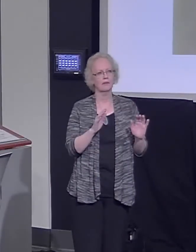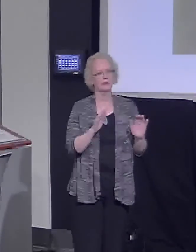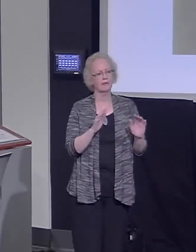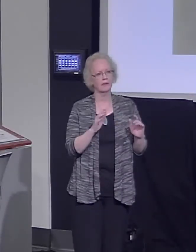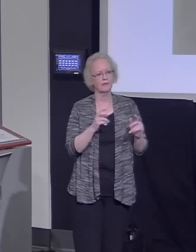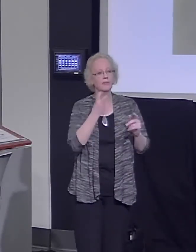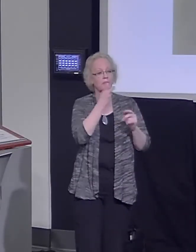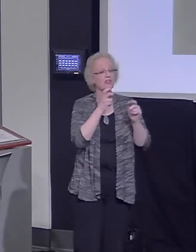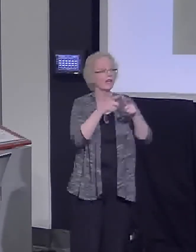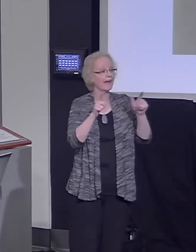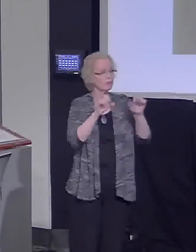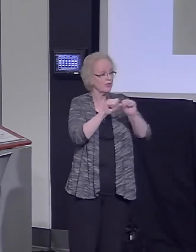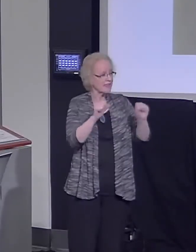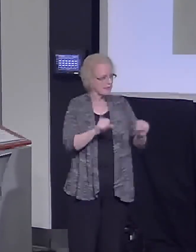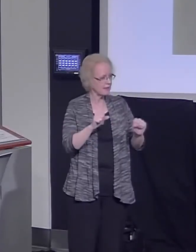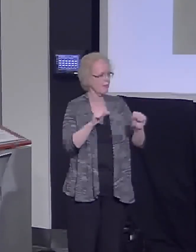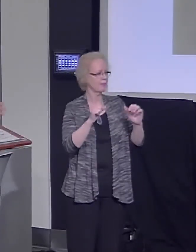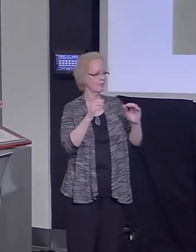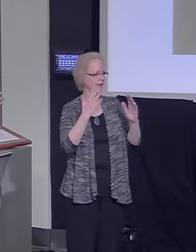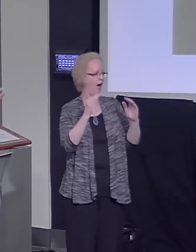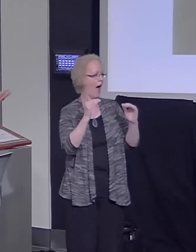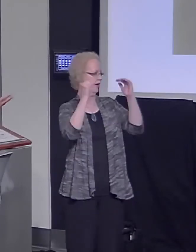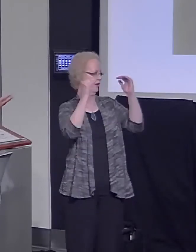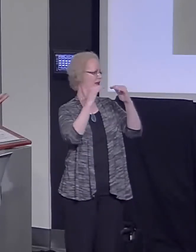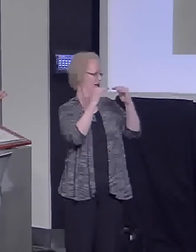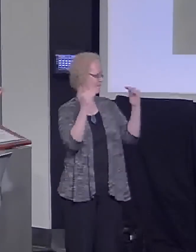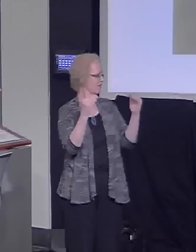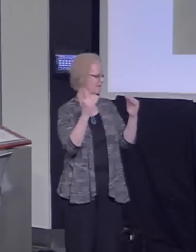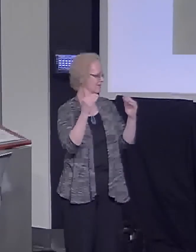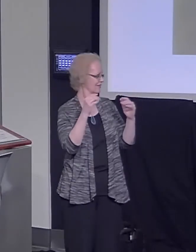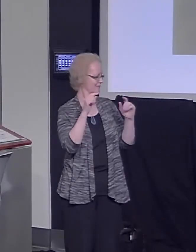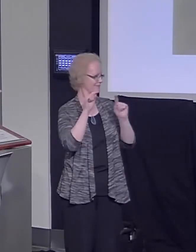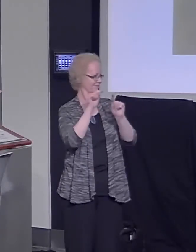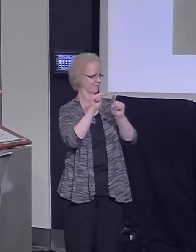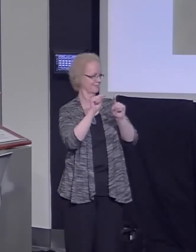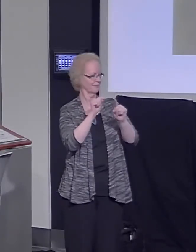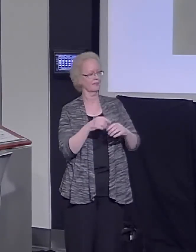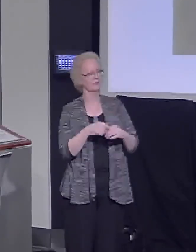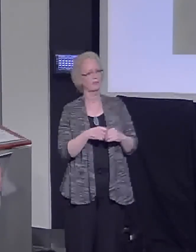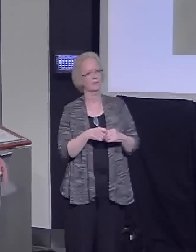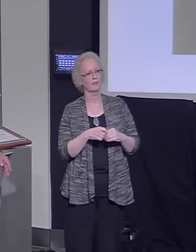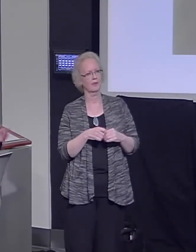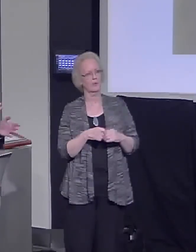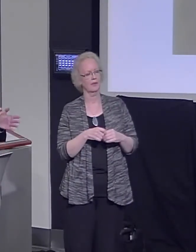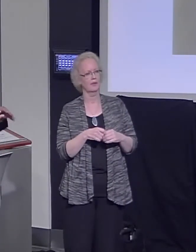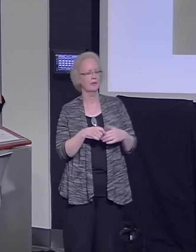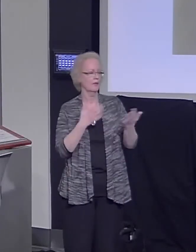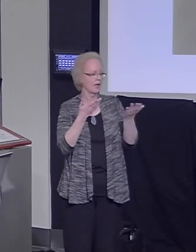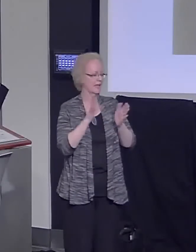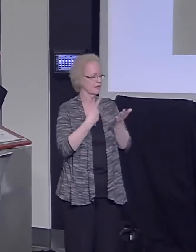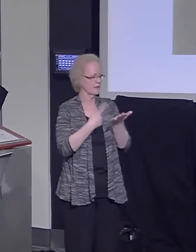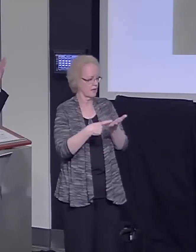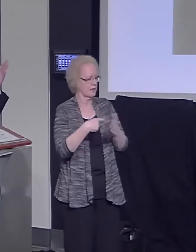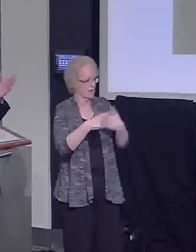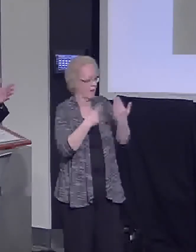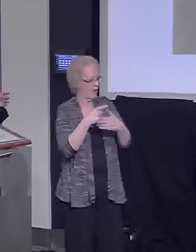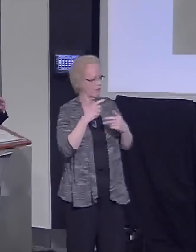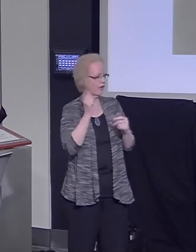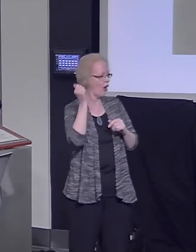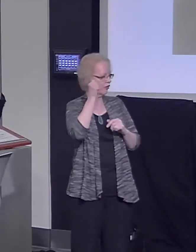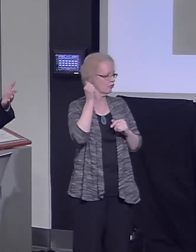speech and language system. You know, let's just talk about, you know, in this case, it's the example is auditory perception, you know, through the cochlear